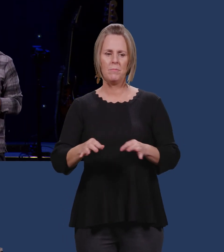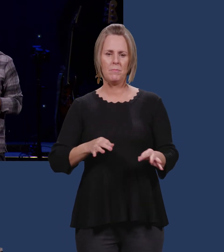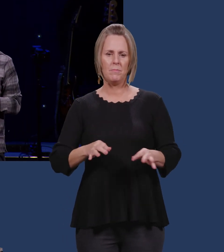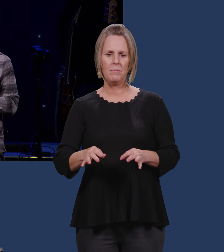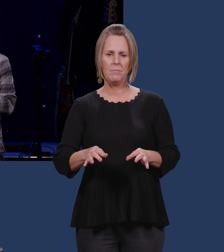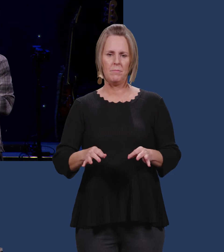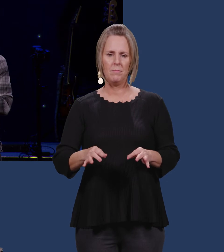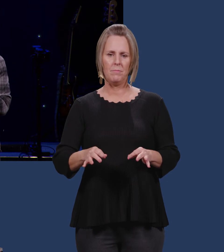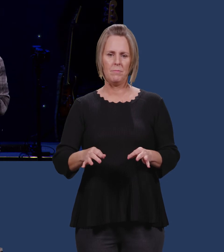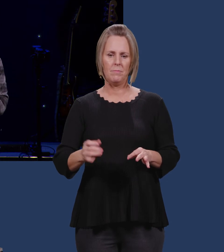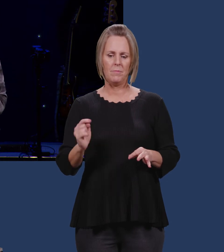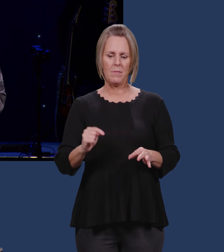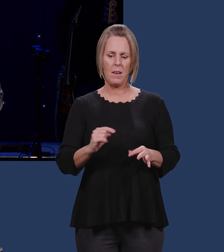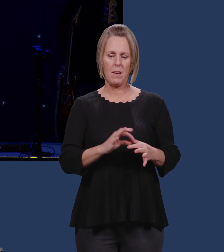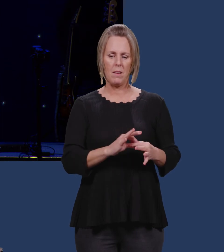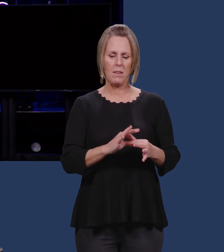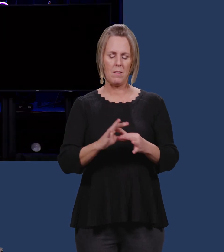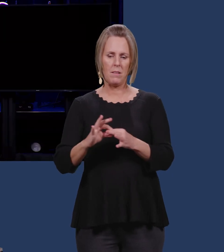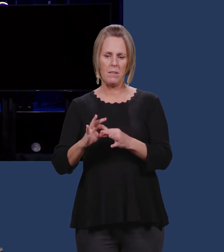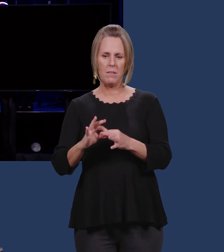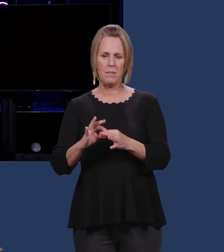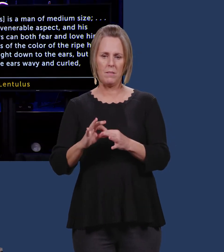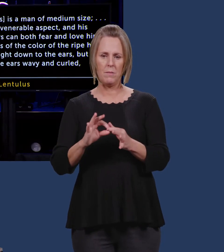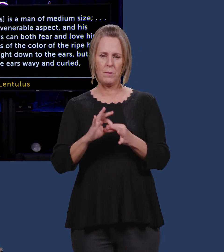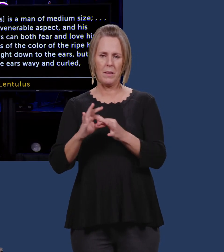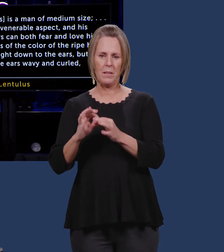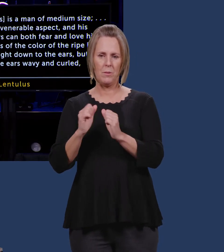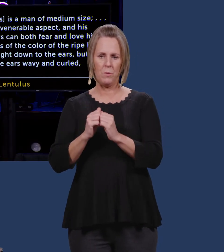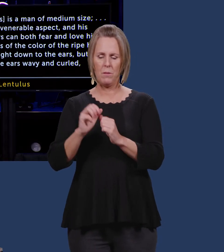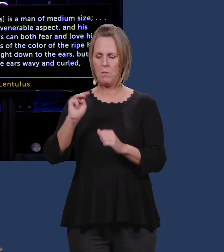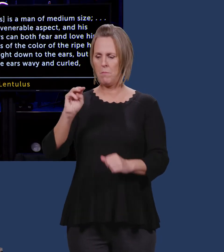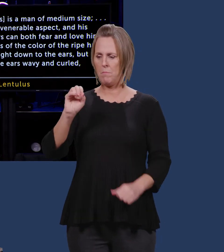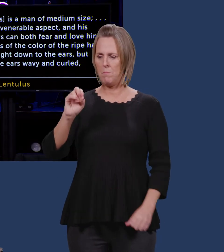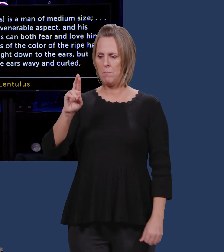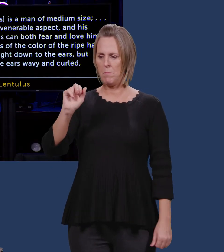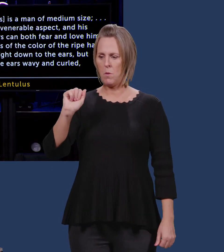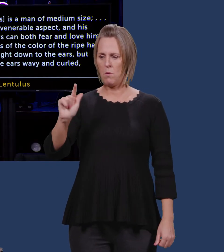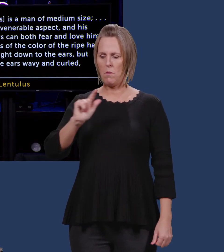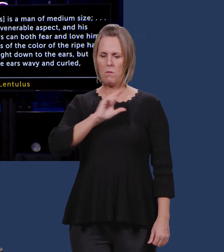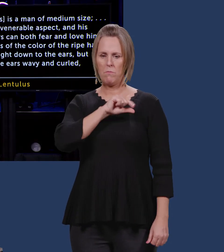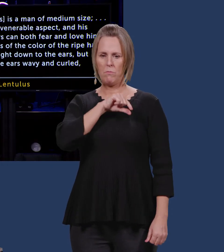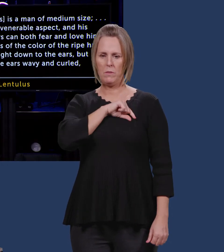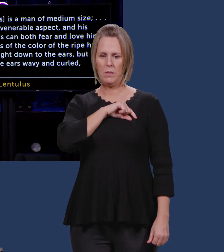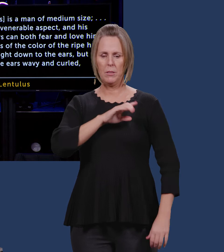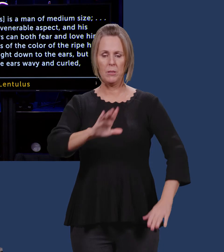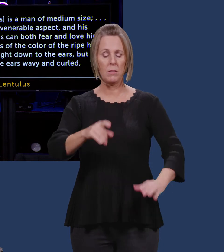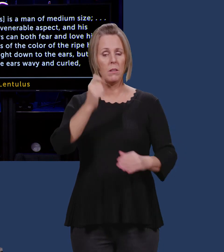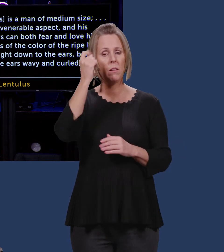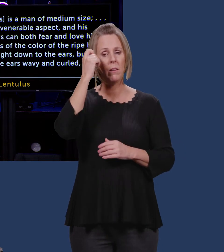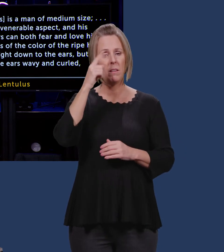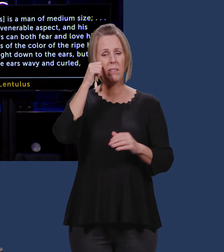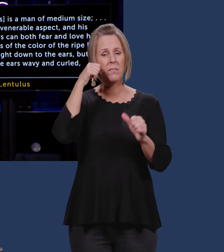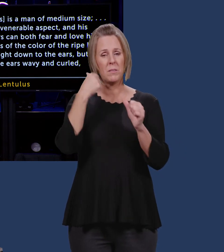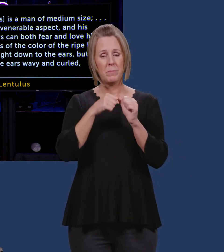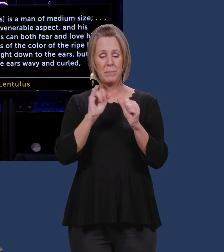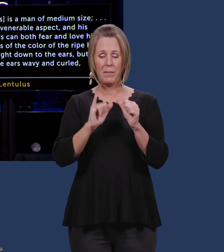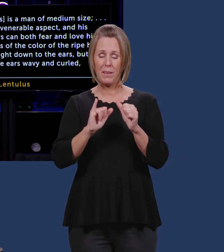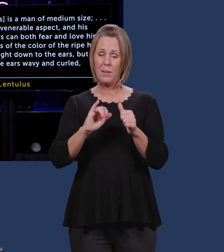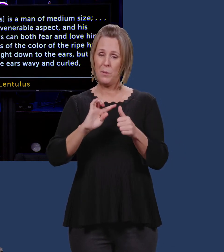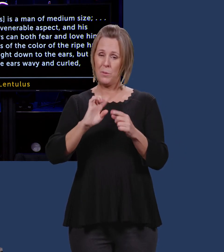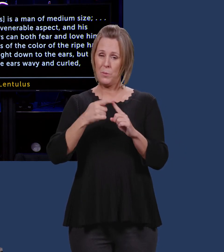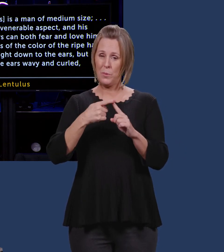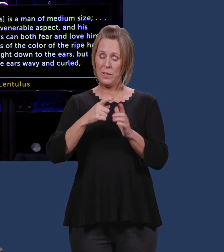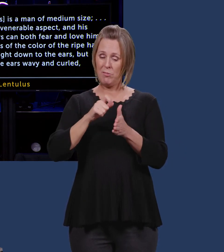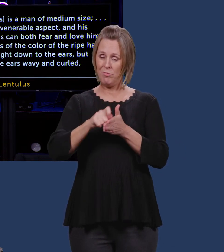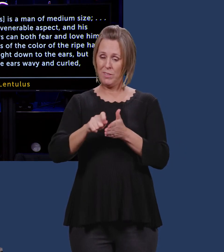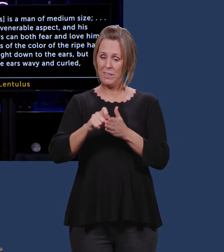of moral qualities. Here's what this forged document said. Remember, it purports to be written in the first century.